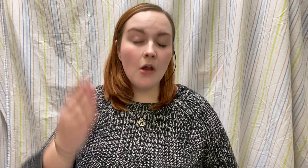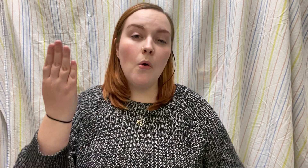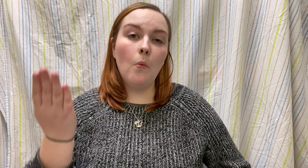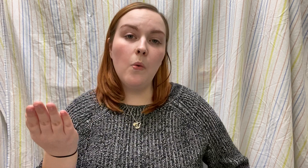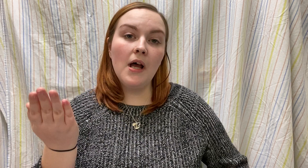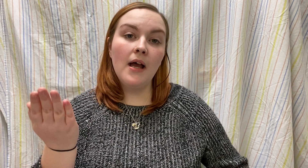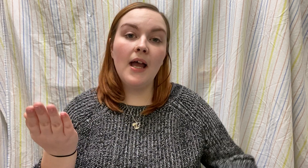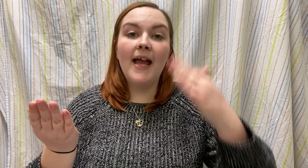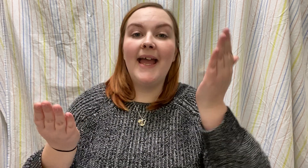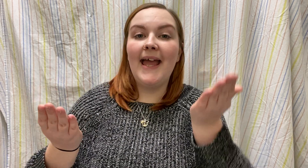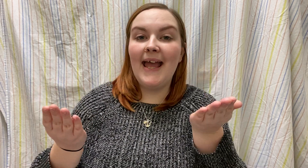W, a.